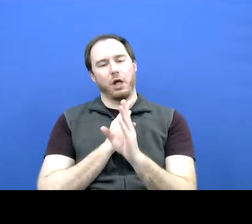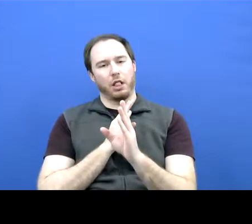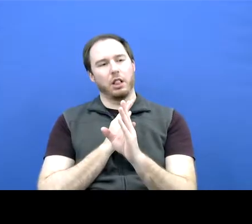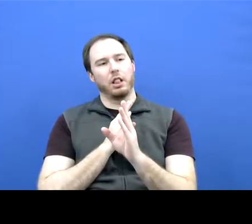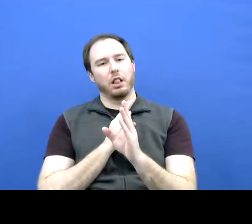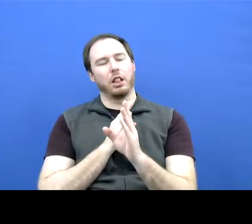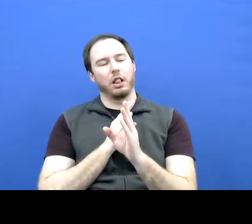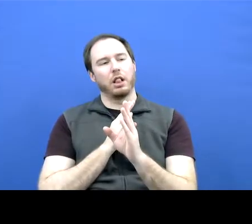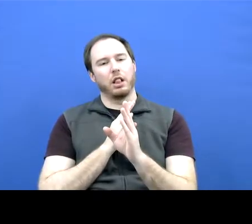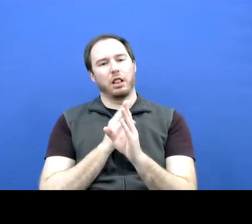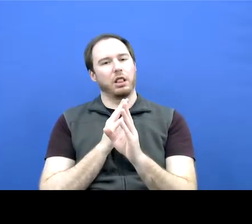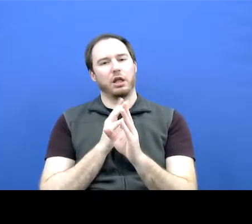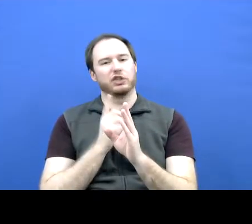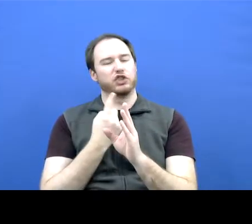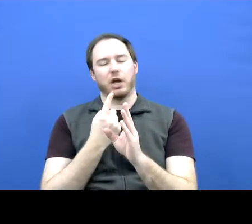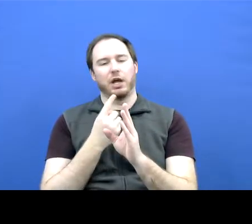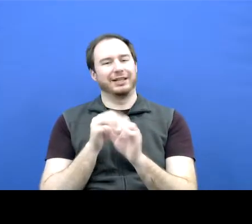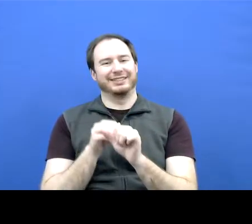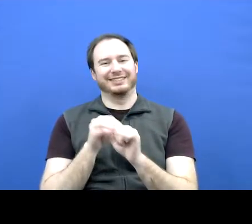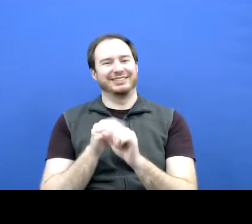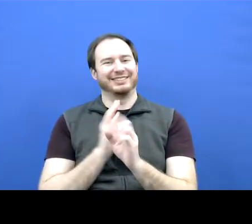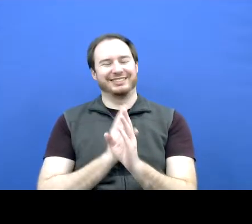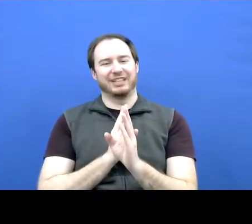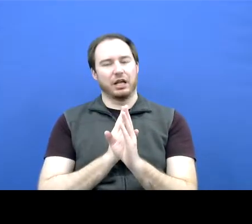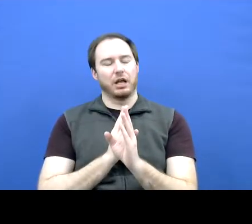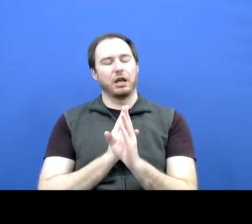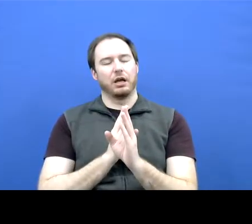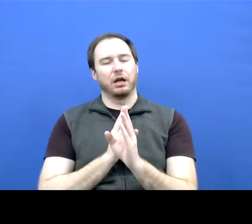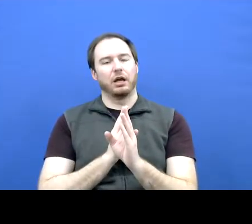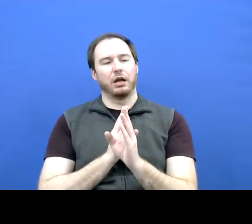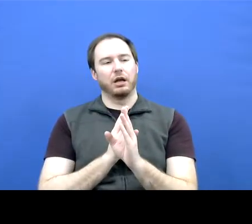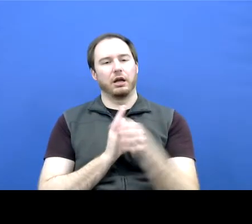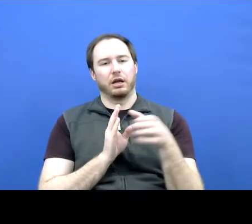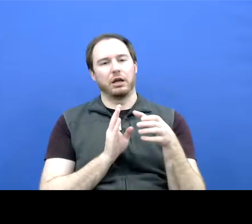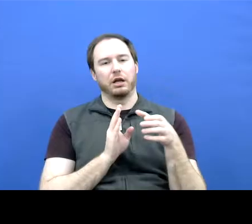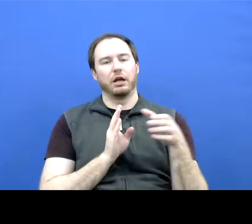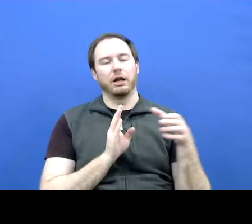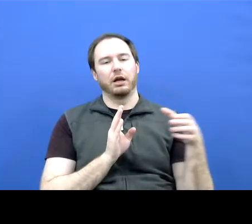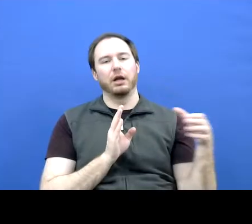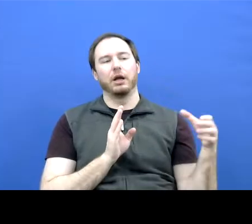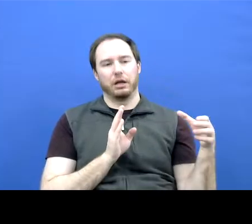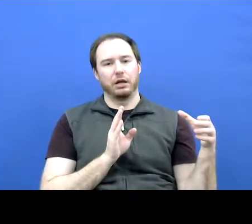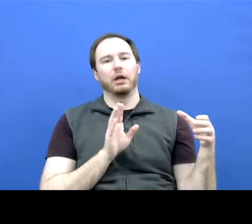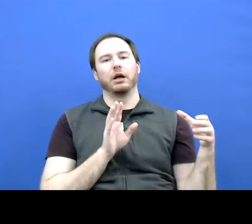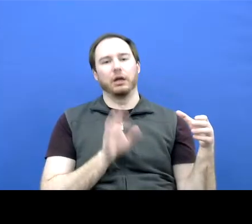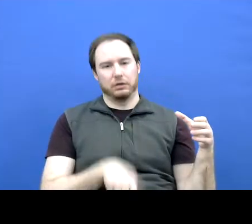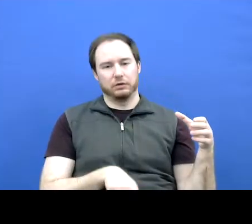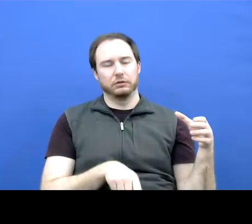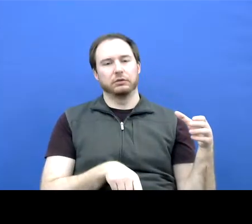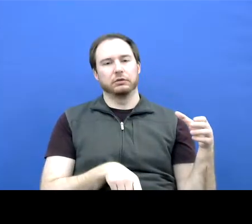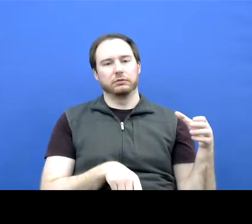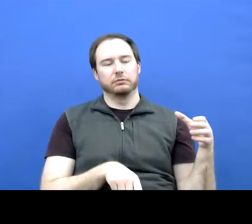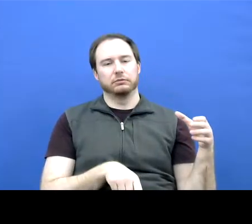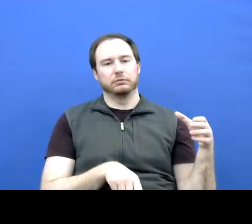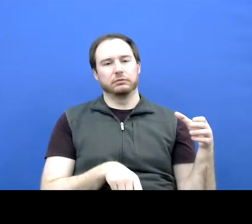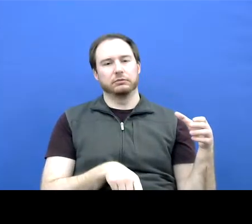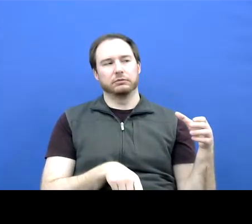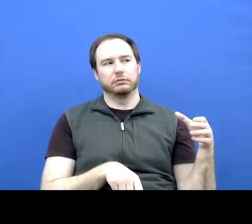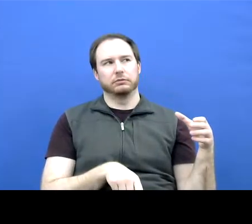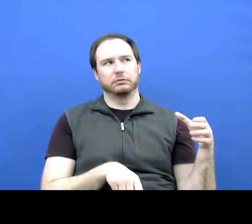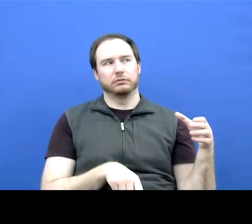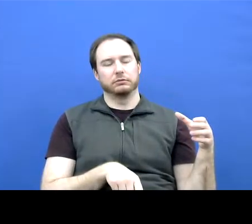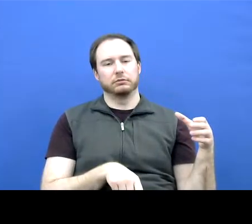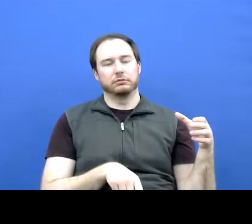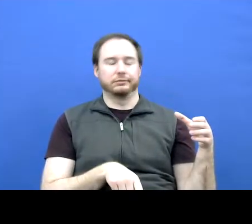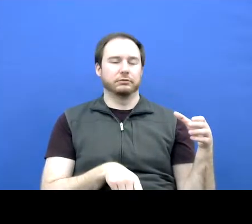basically build a wall just inside. Okay. Build that all the way up, and then they'll take down the outside. Yeah. Okay. That's